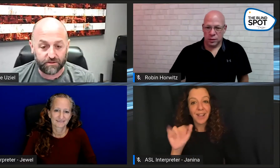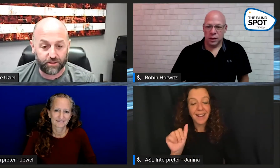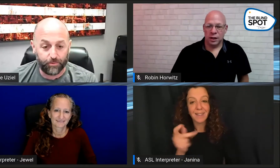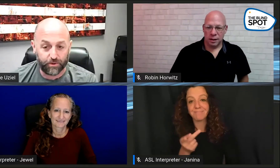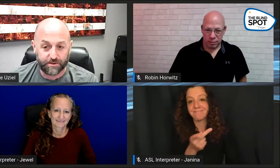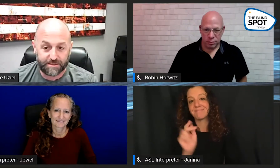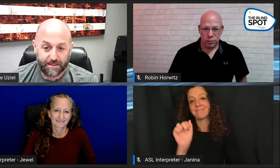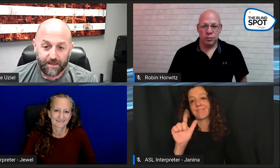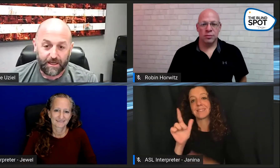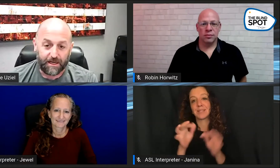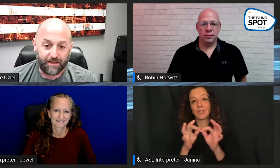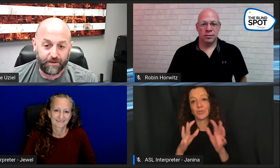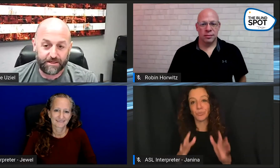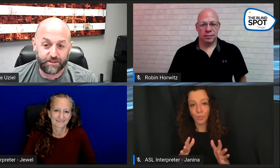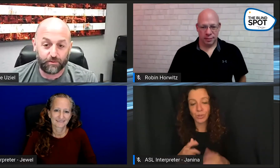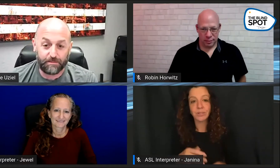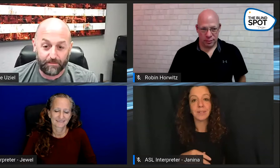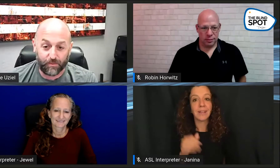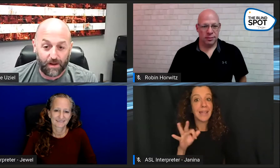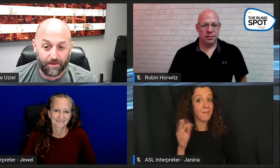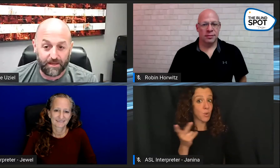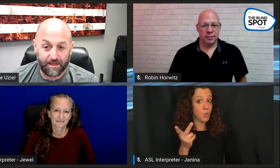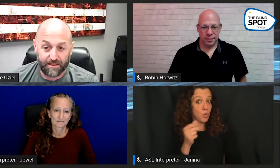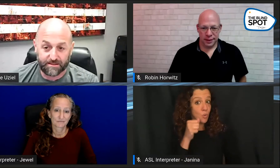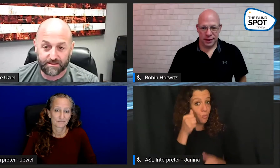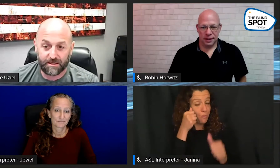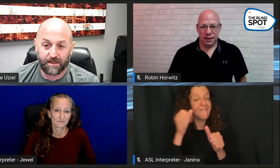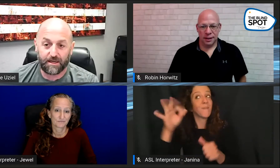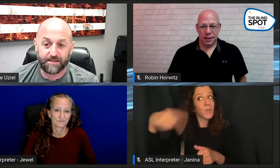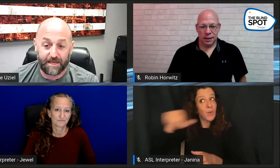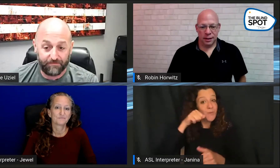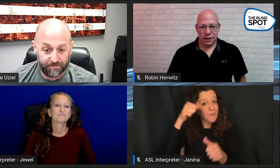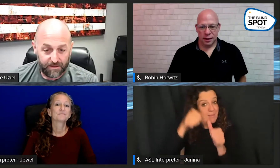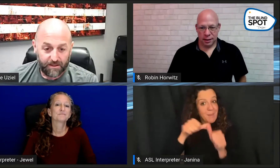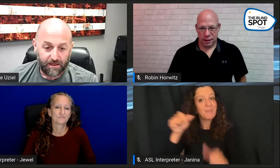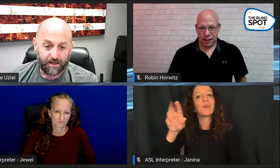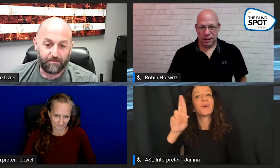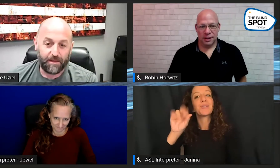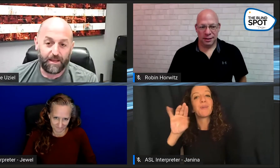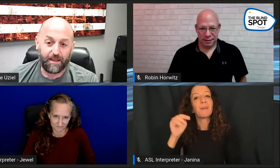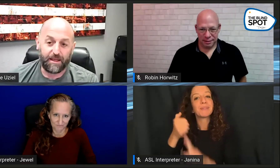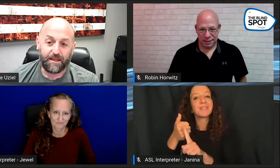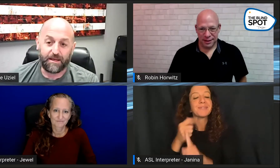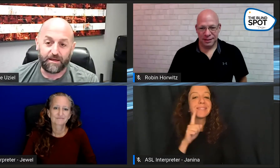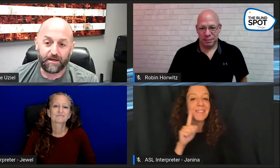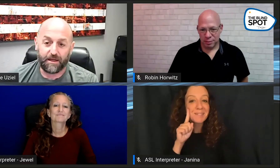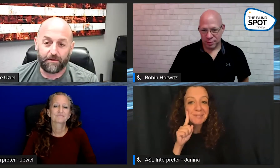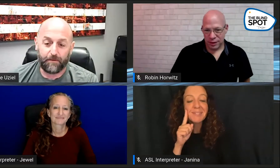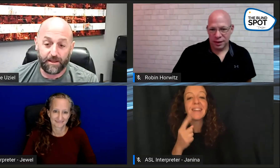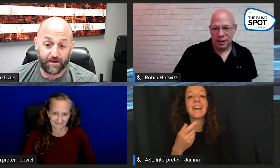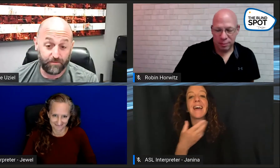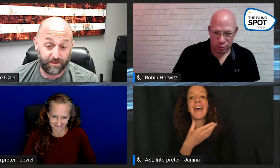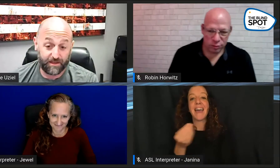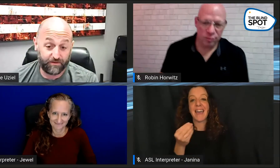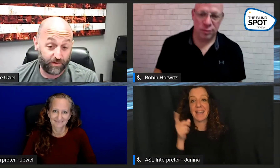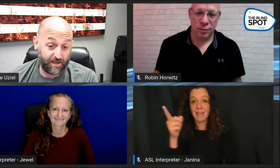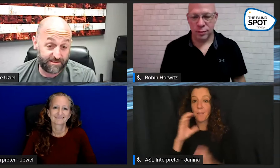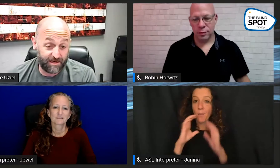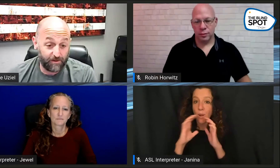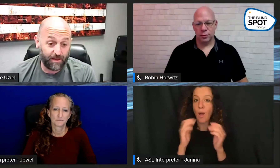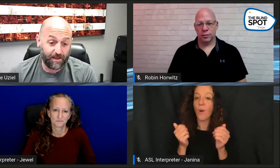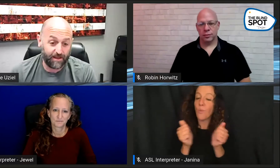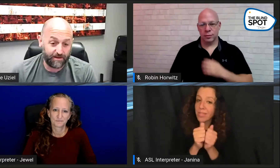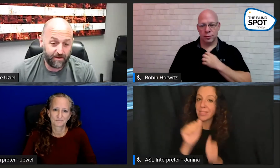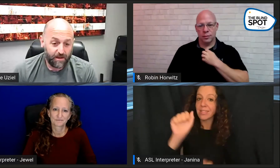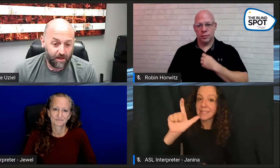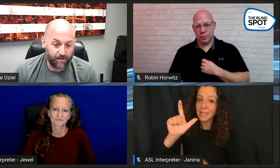ASL interpreters. If you guys don't remember, Robin is deaf, and he communicates through